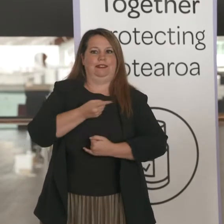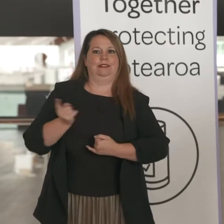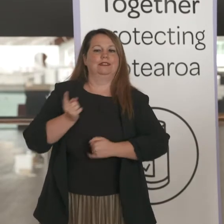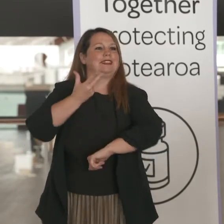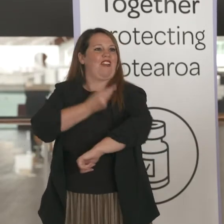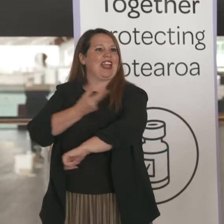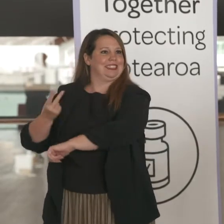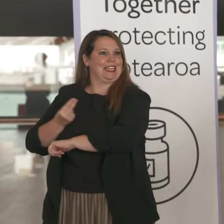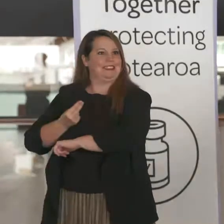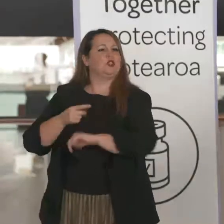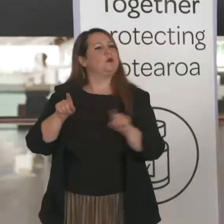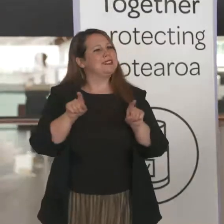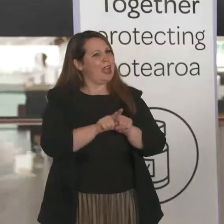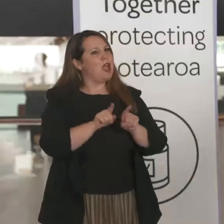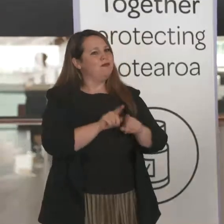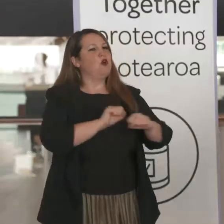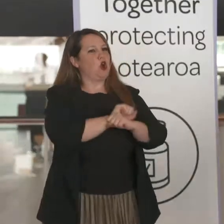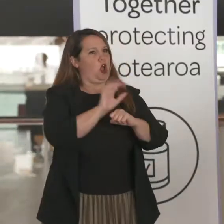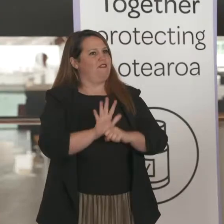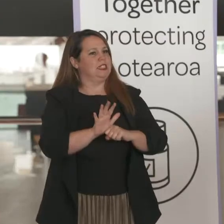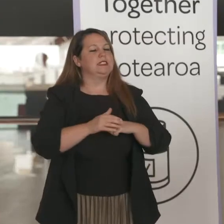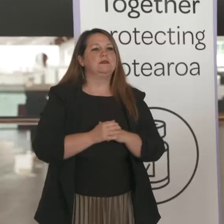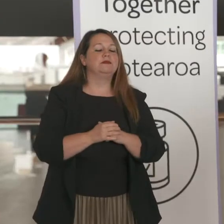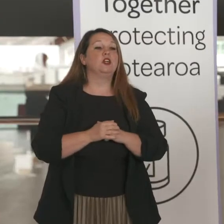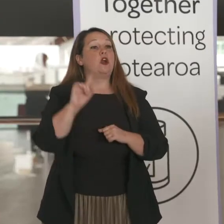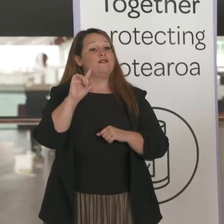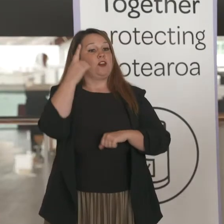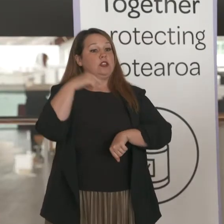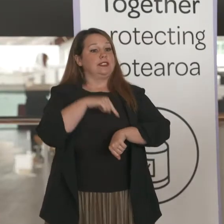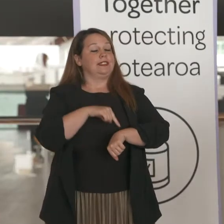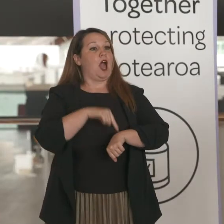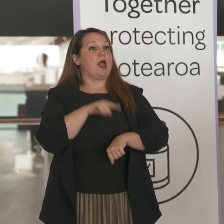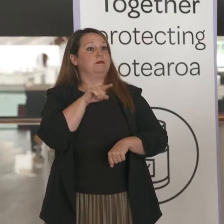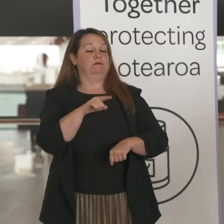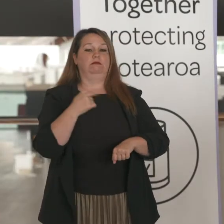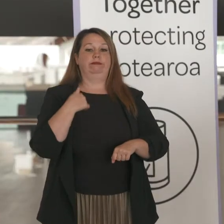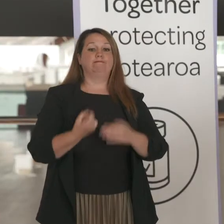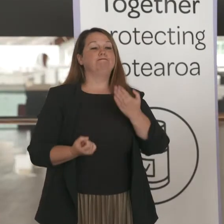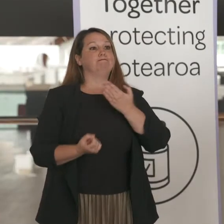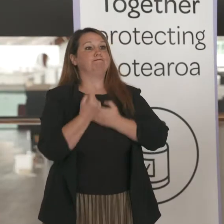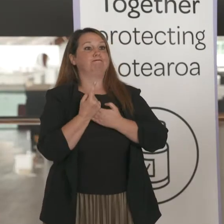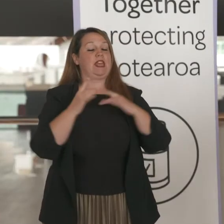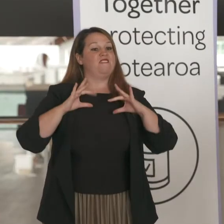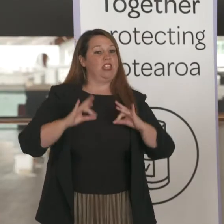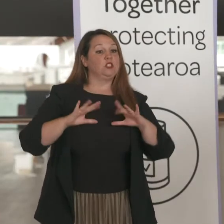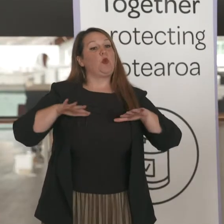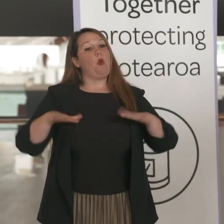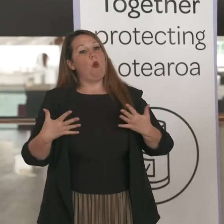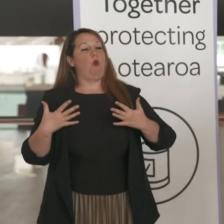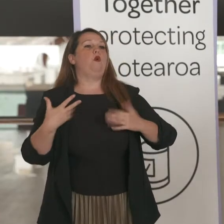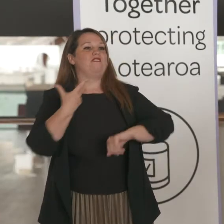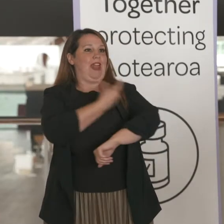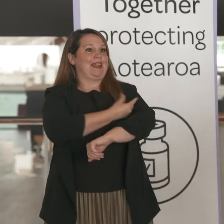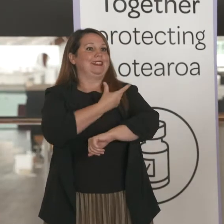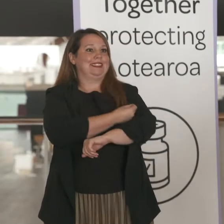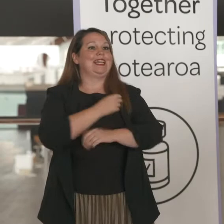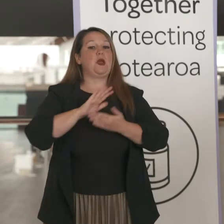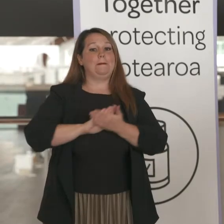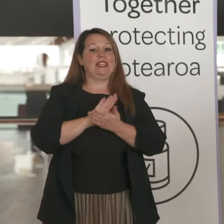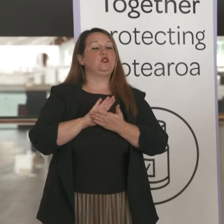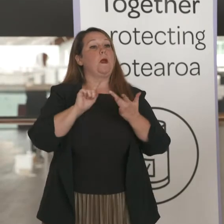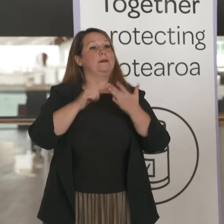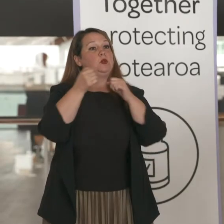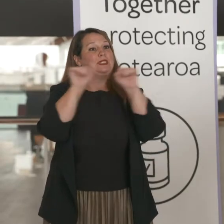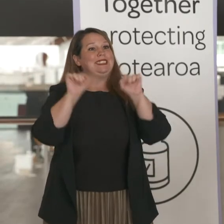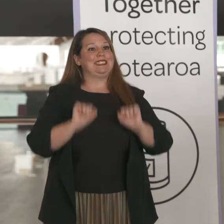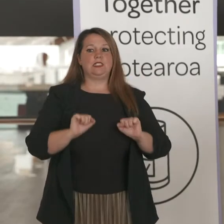The first time we get a vaccine or we have an infection, our immune system has to start from scratch. and it makes immunity